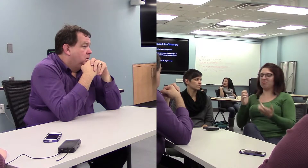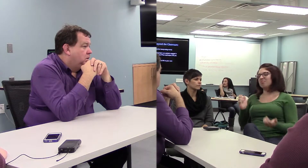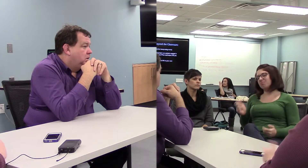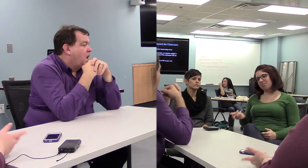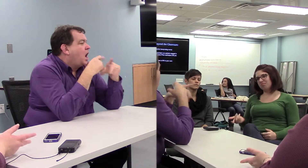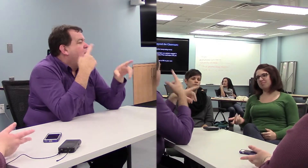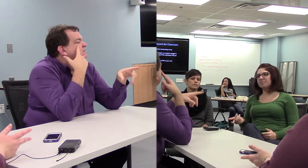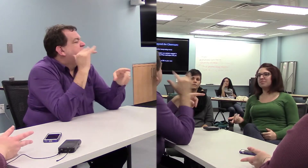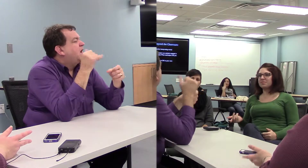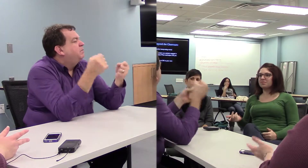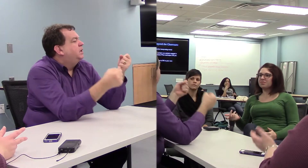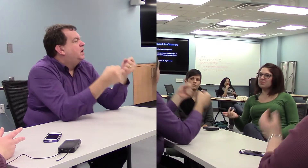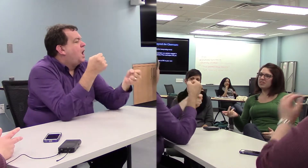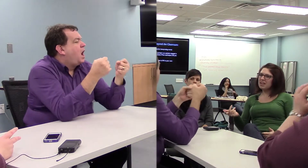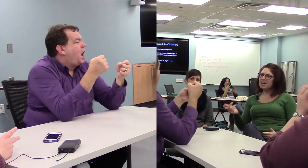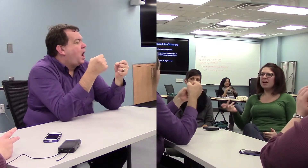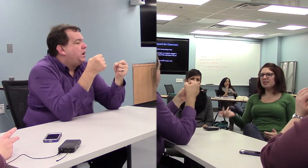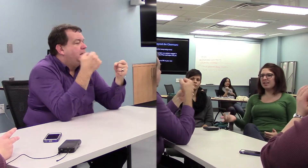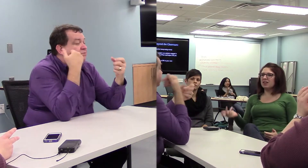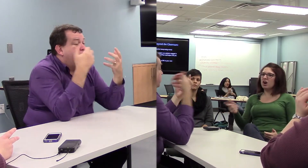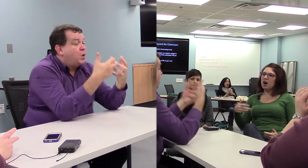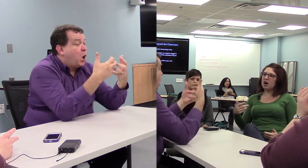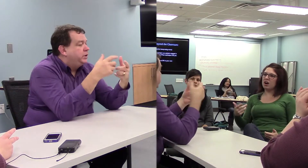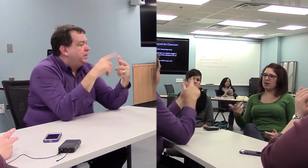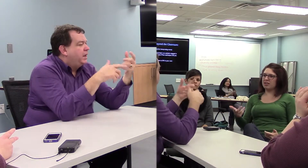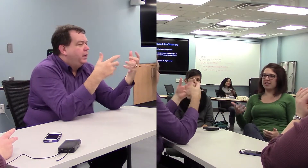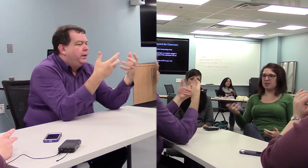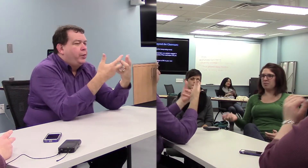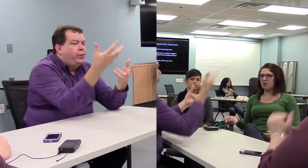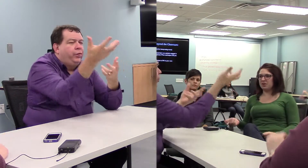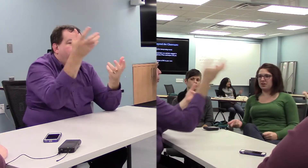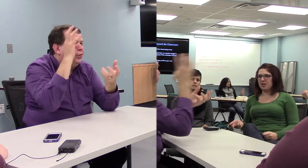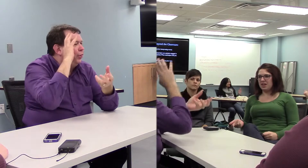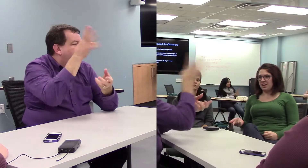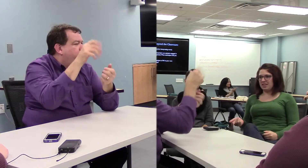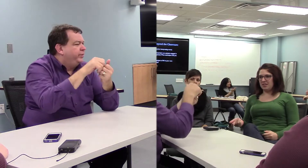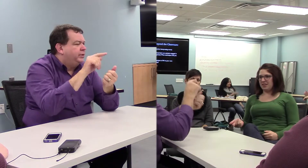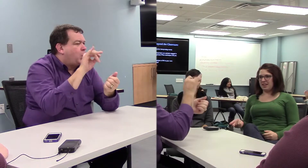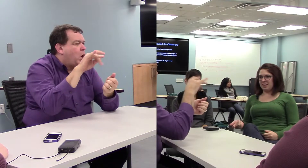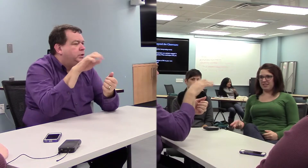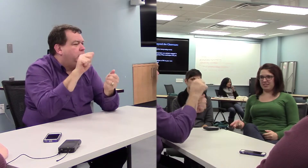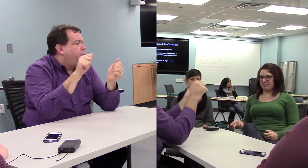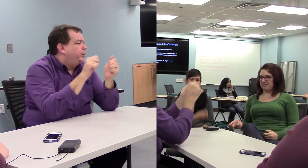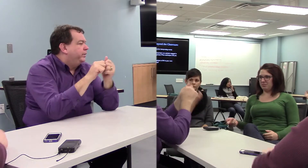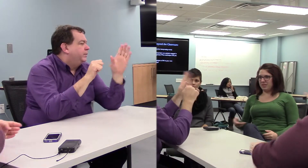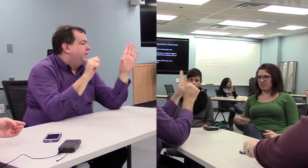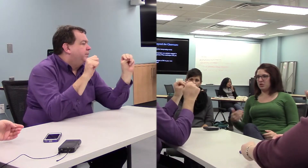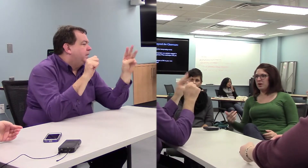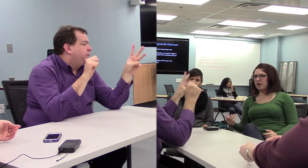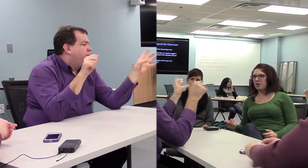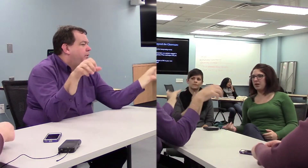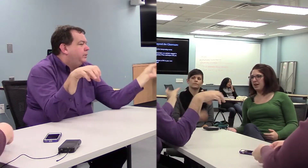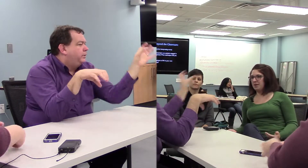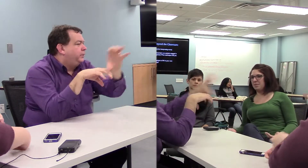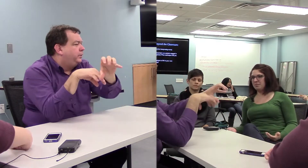So what's your price range? That's kind of like a important car, like the motor. You can't, with a Toyota and a BMW, you